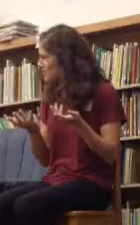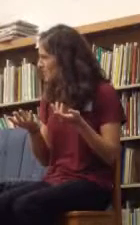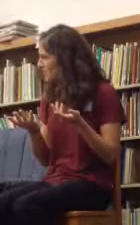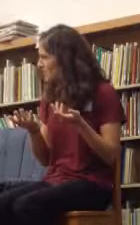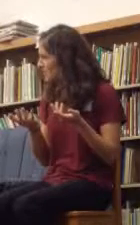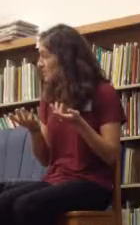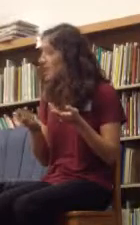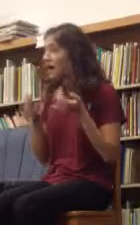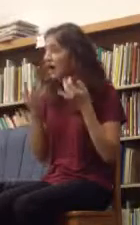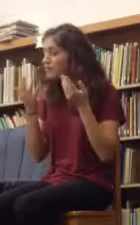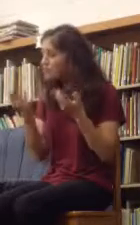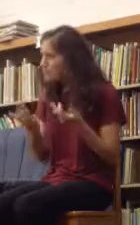and waited.